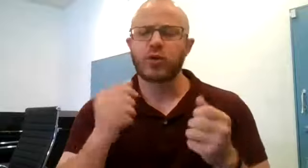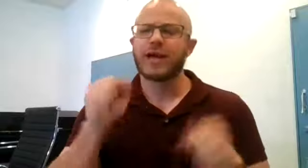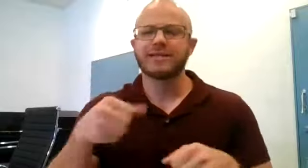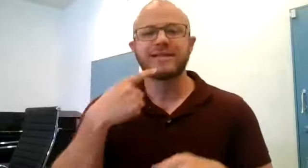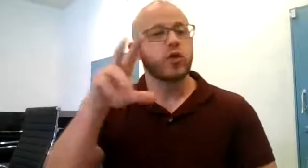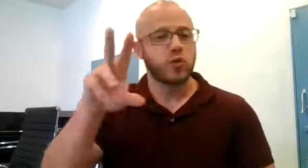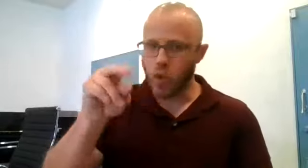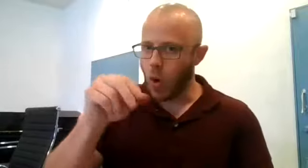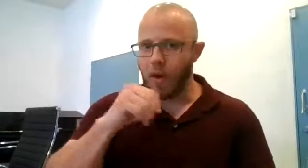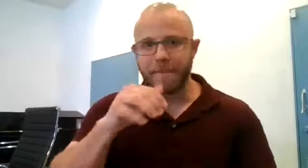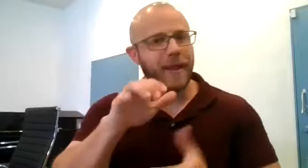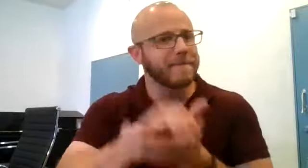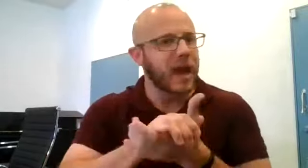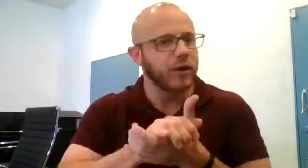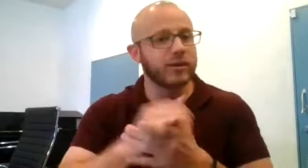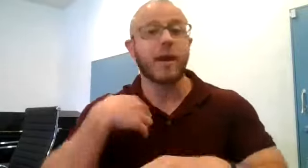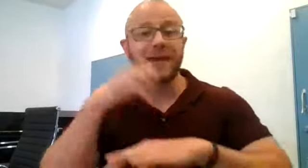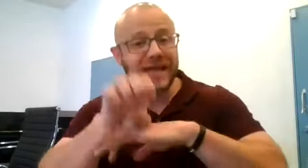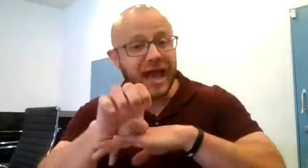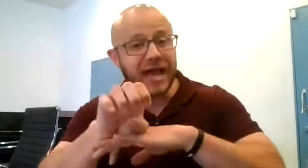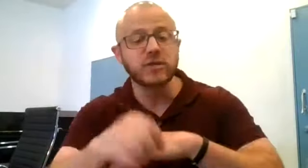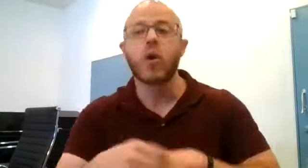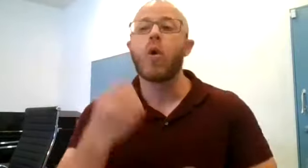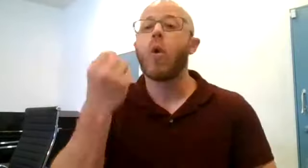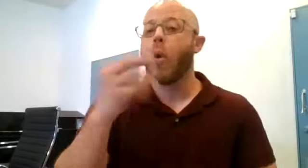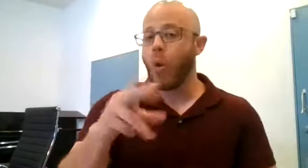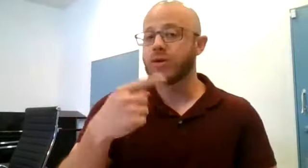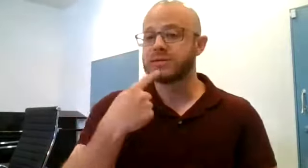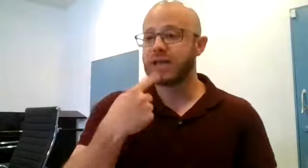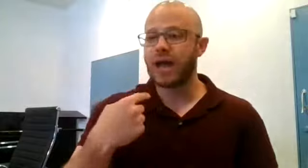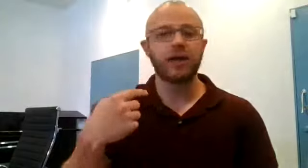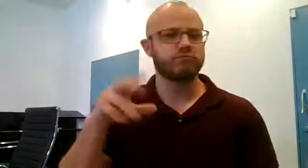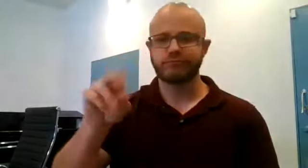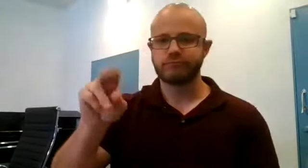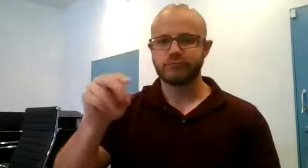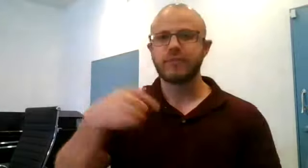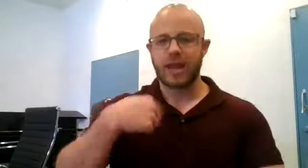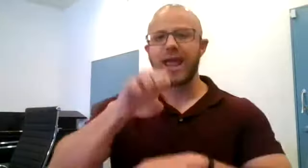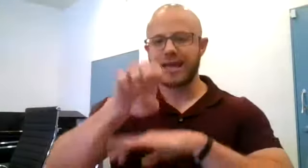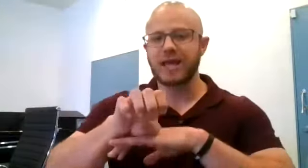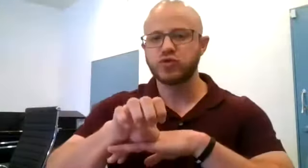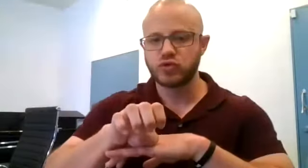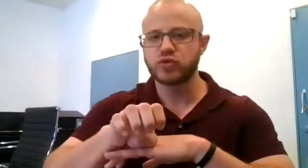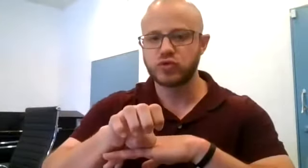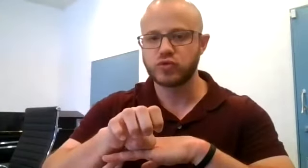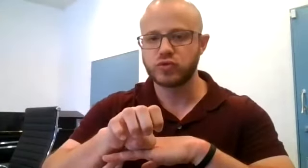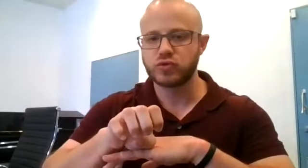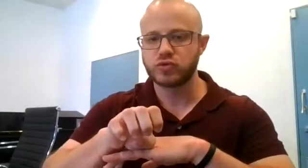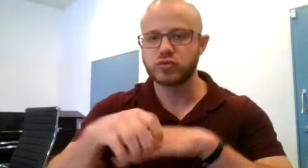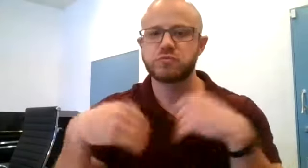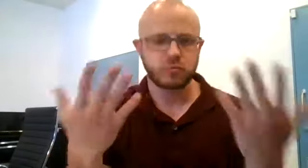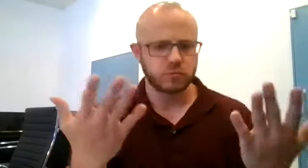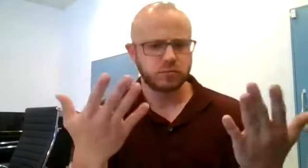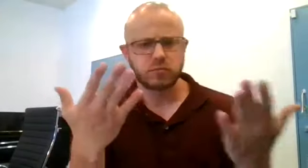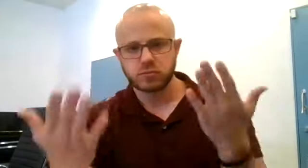you want. You can say, no, I'm not married, I'm engaged. Or say, no, I'm engaged.